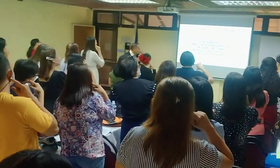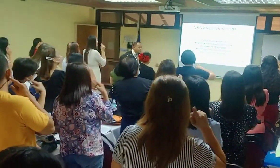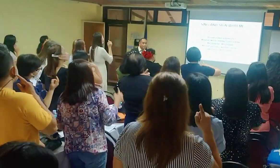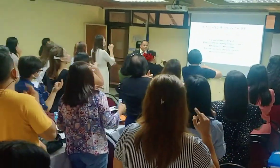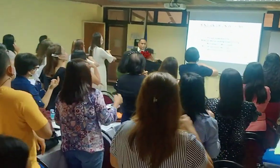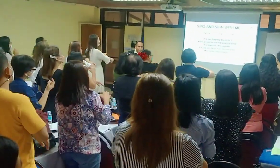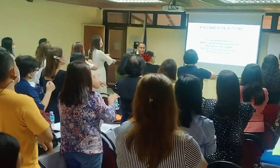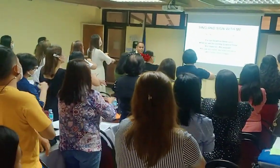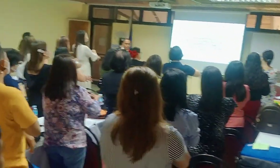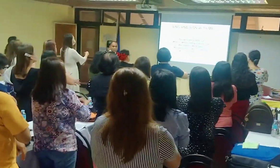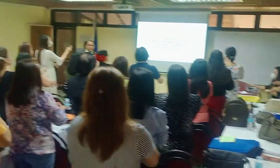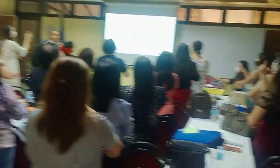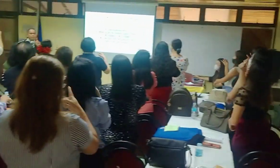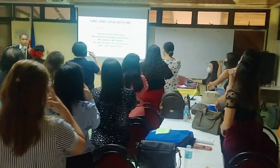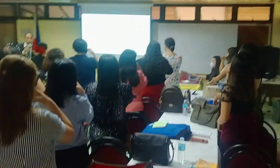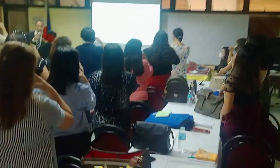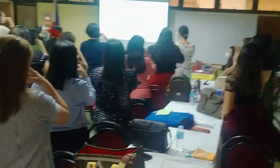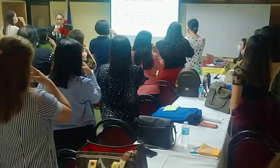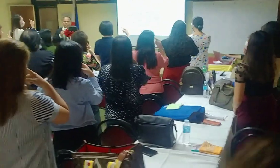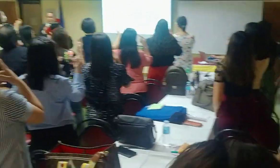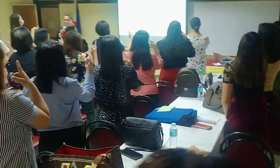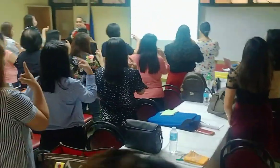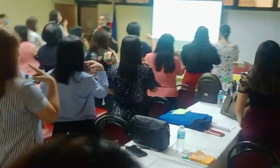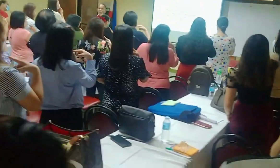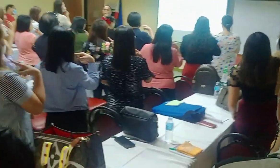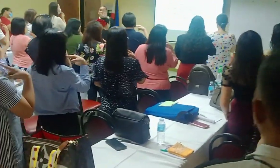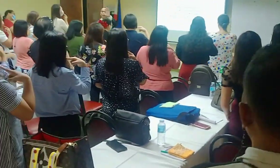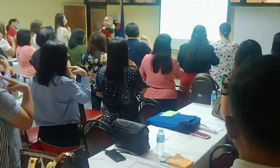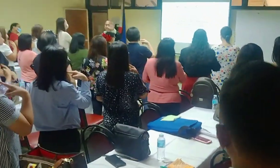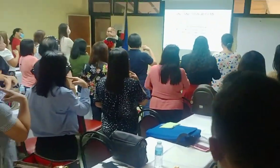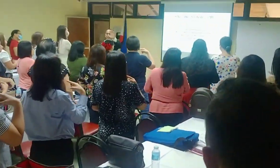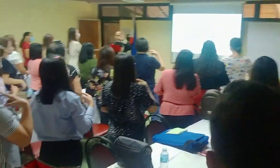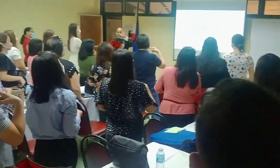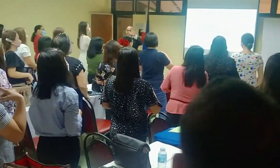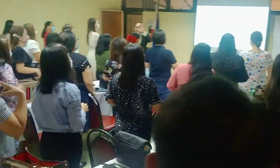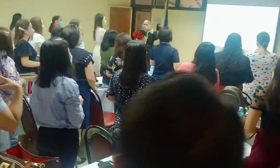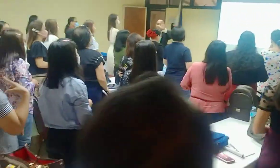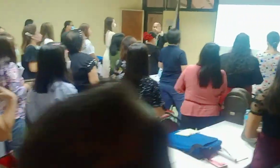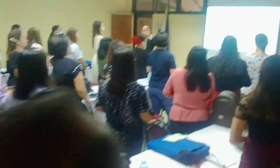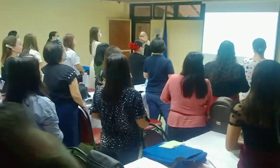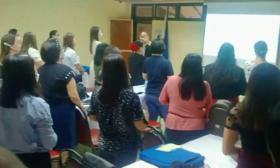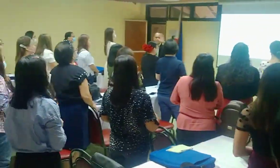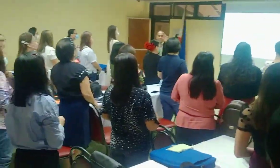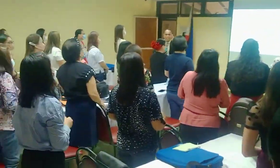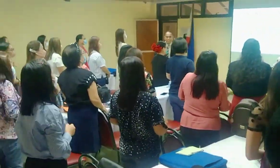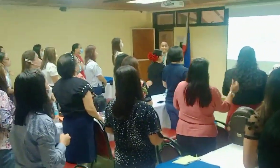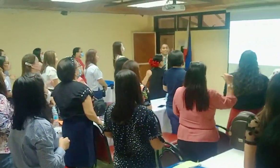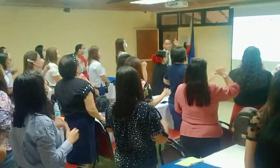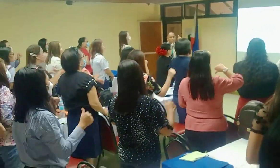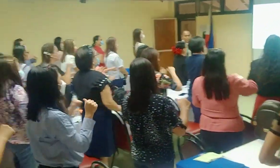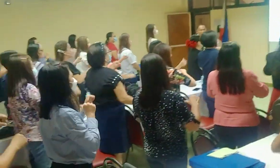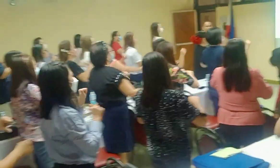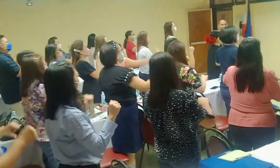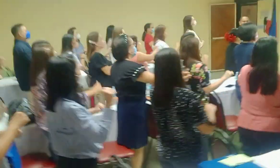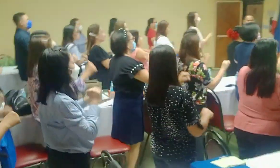ears, skin, nose, and tongue. Mabilis! 1, 2, 3. It's our